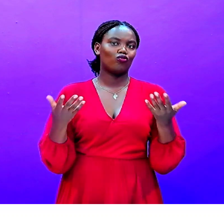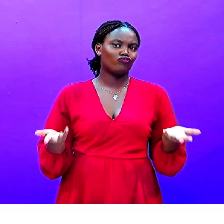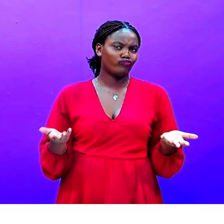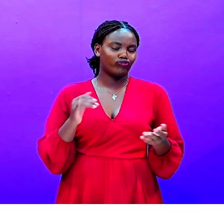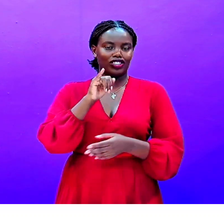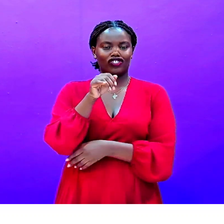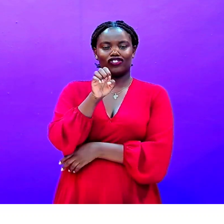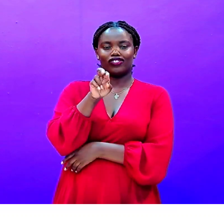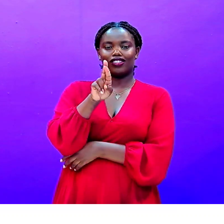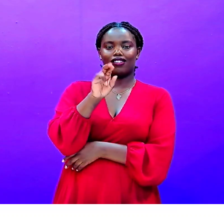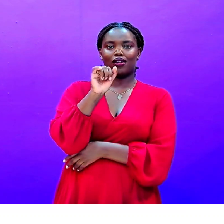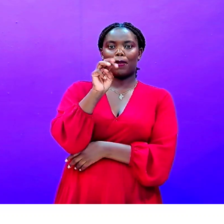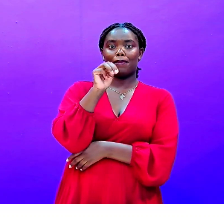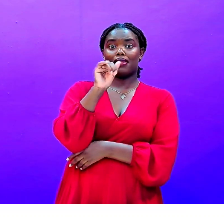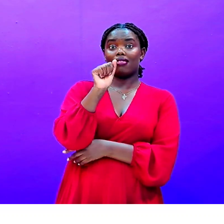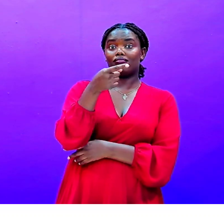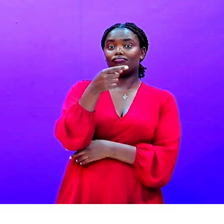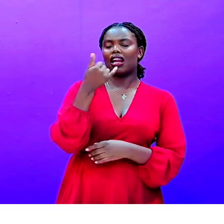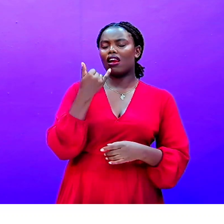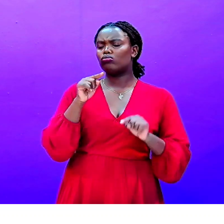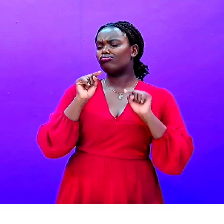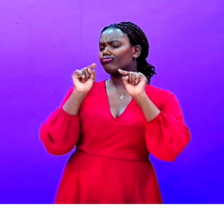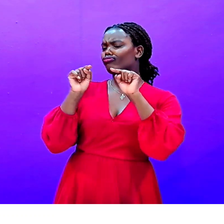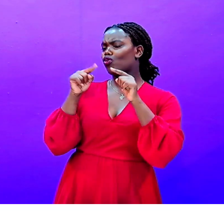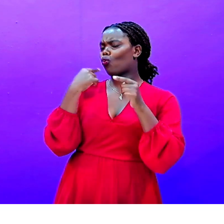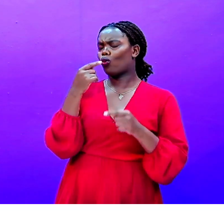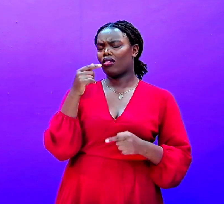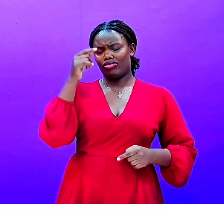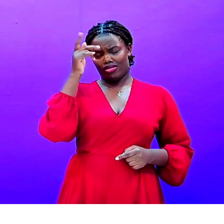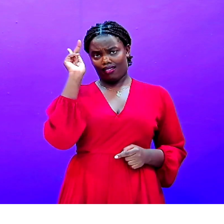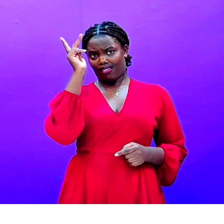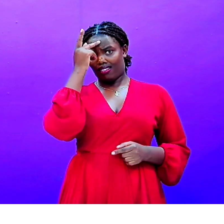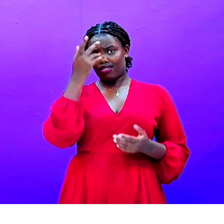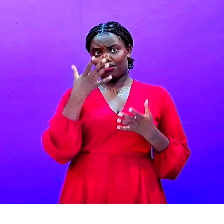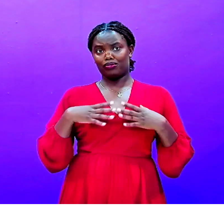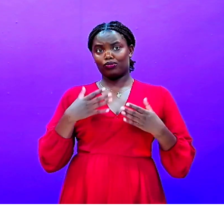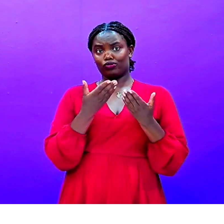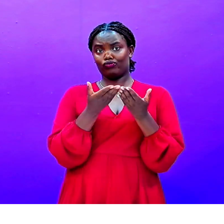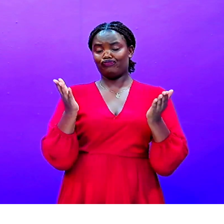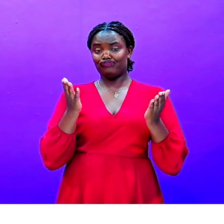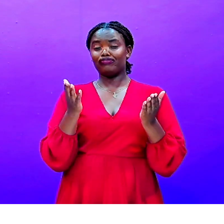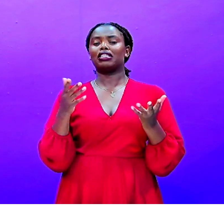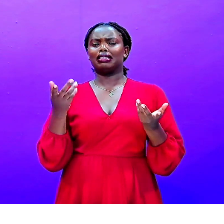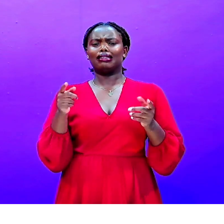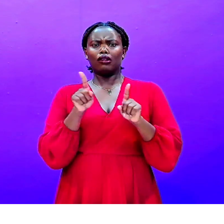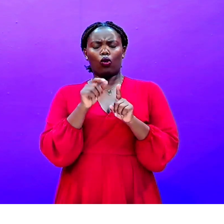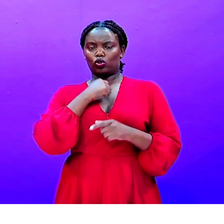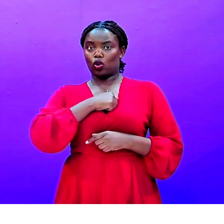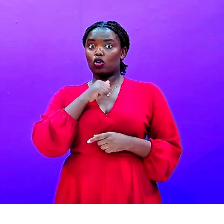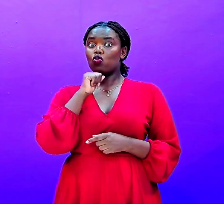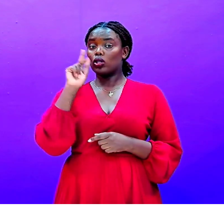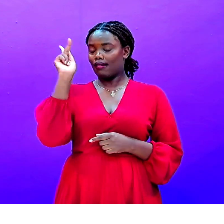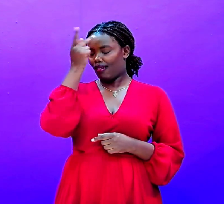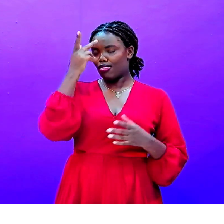Jubilee Party Secretary General Jeremiah Kioni has accused Kenyan